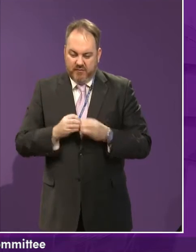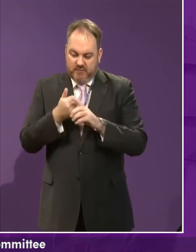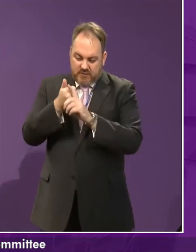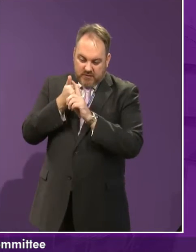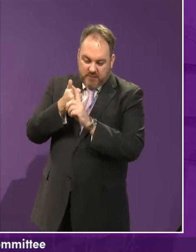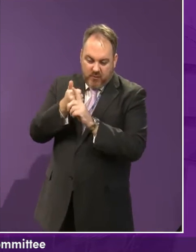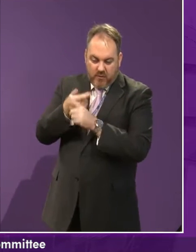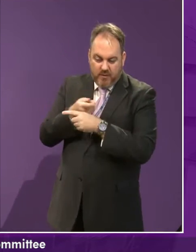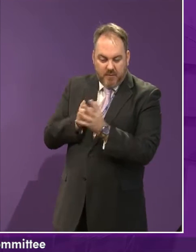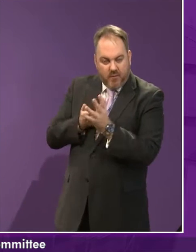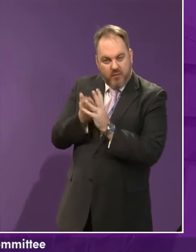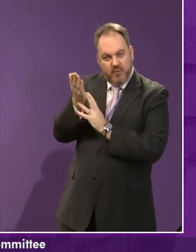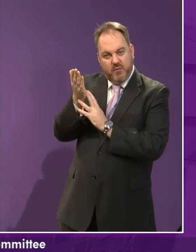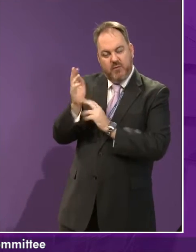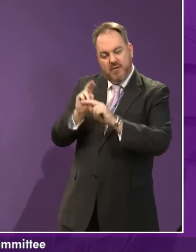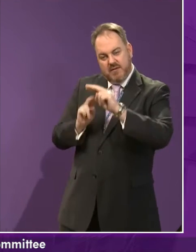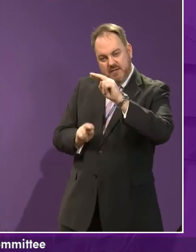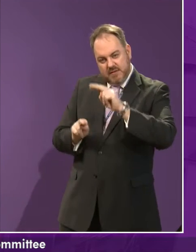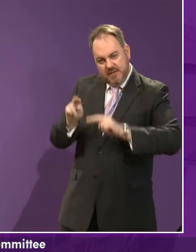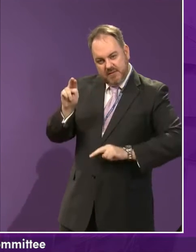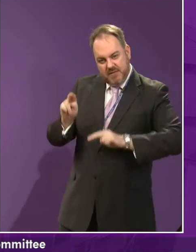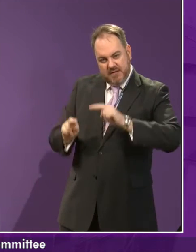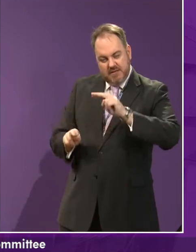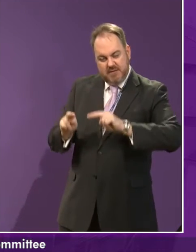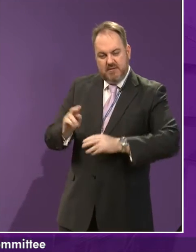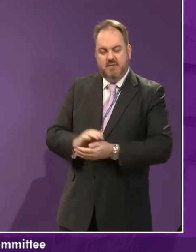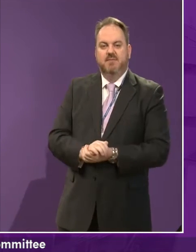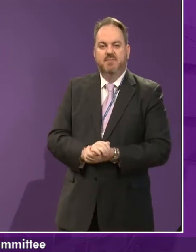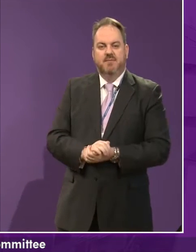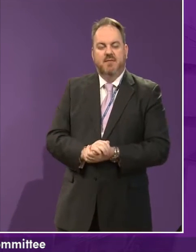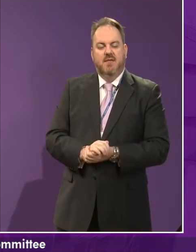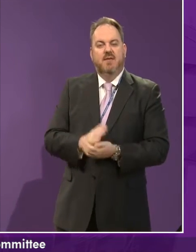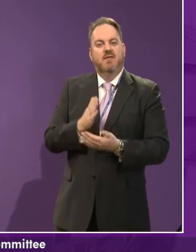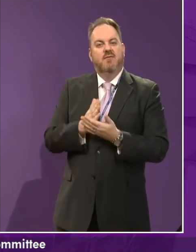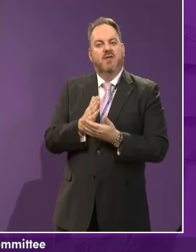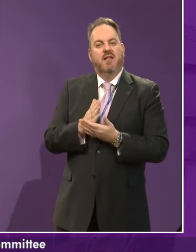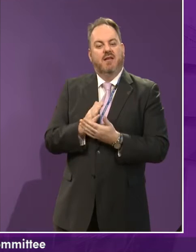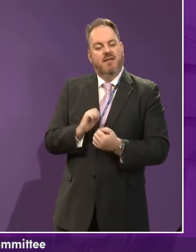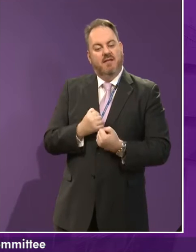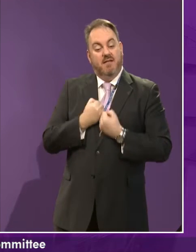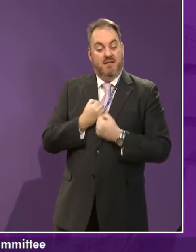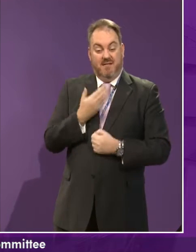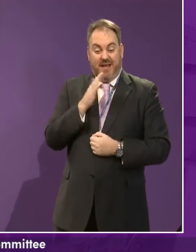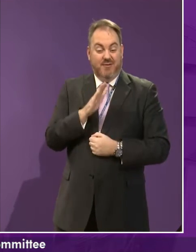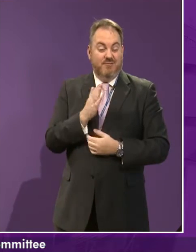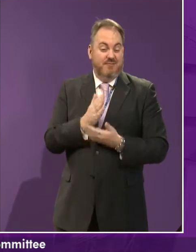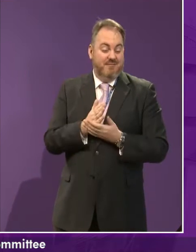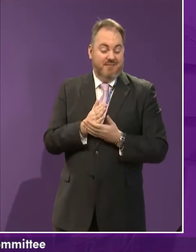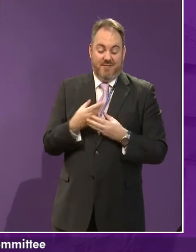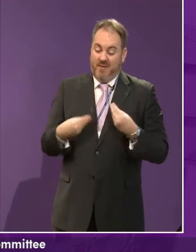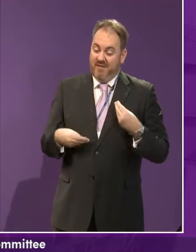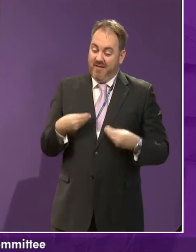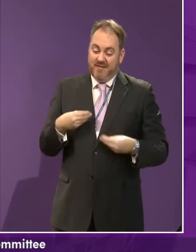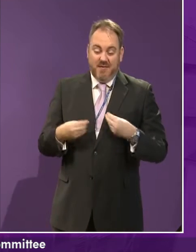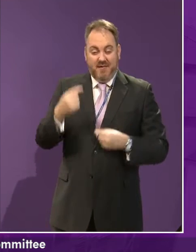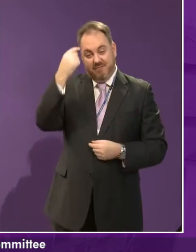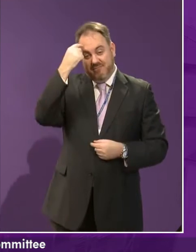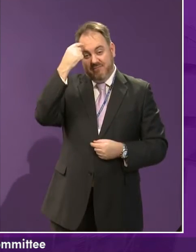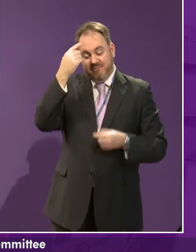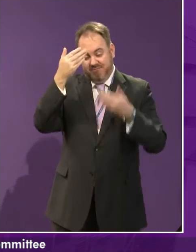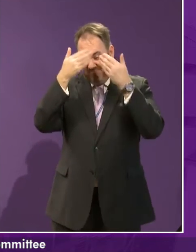And so, yeah, I think we are flexible and open to looking at